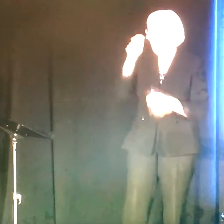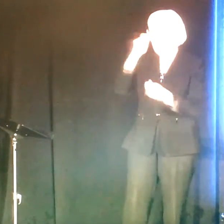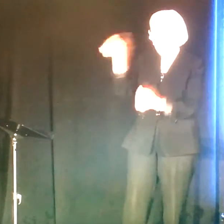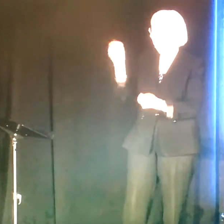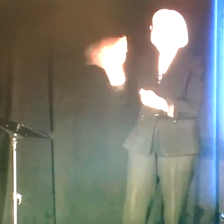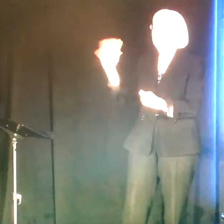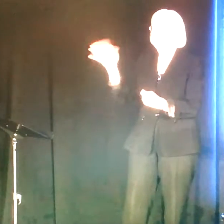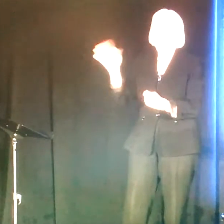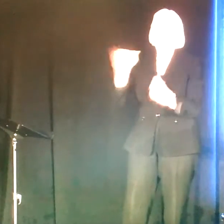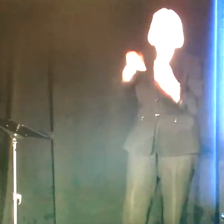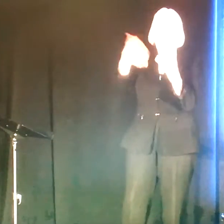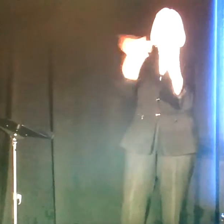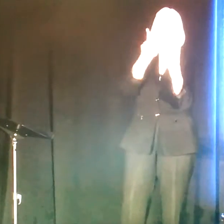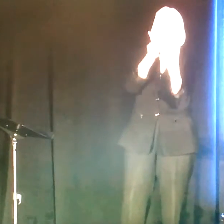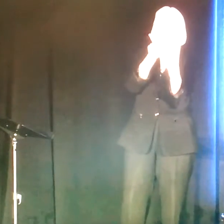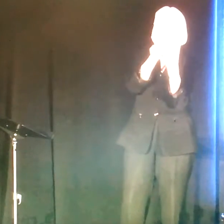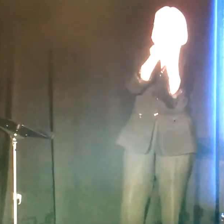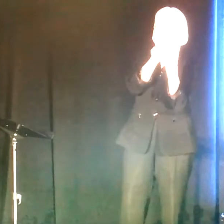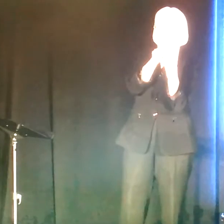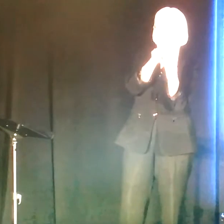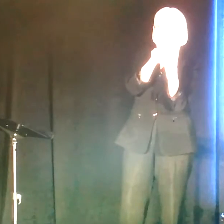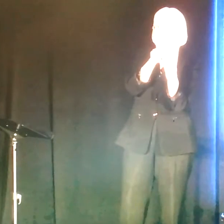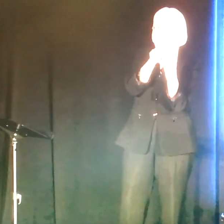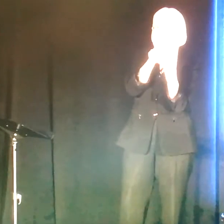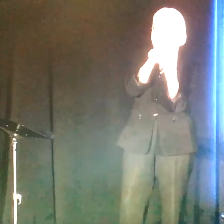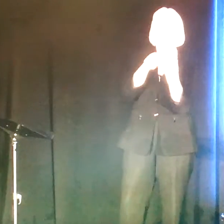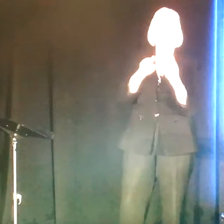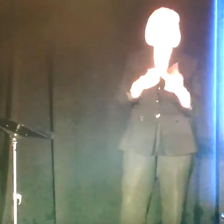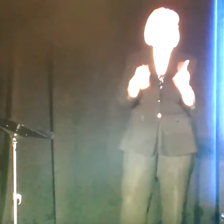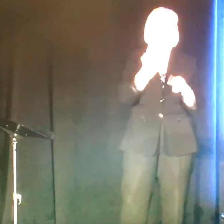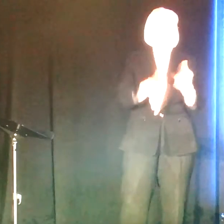You may be thinking, oh no, that doesn't sound interesting.